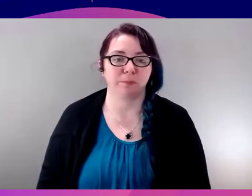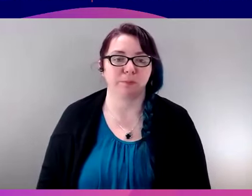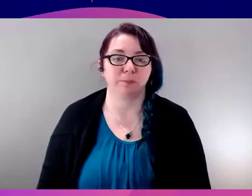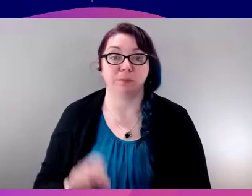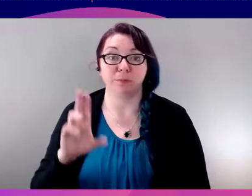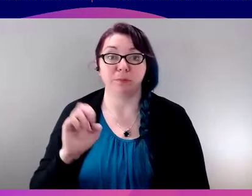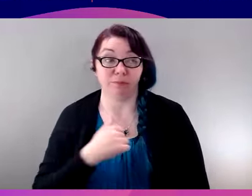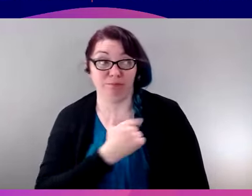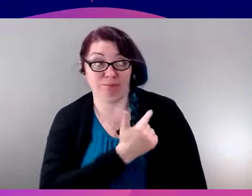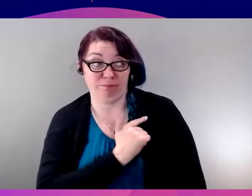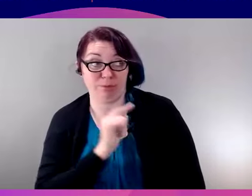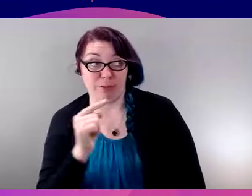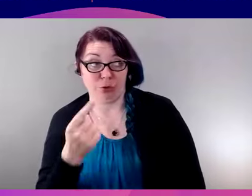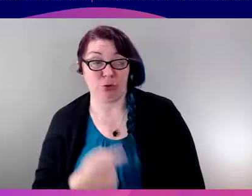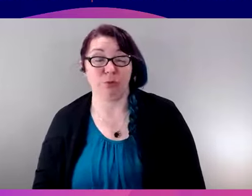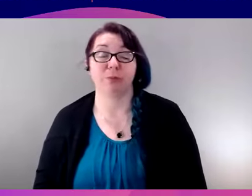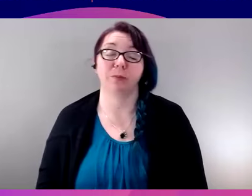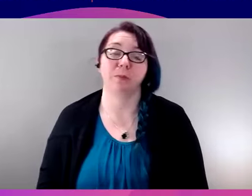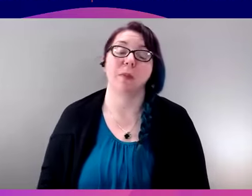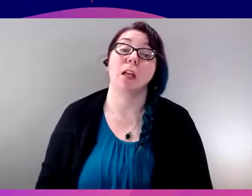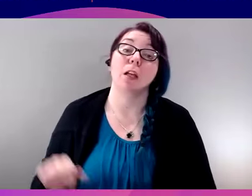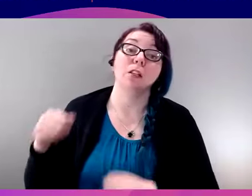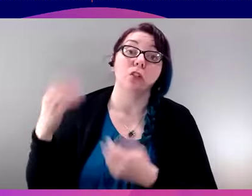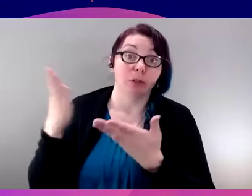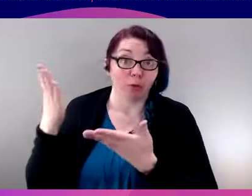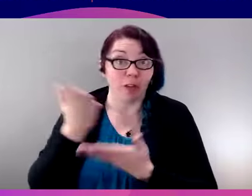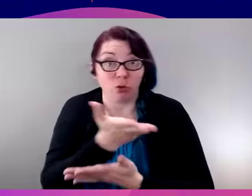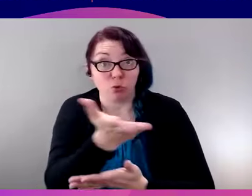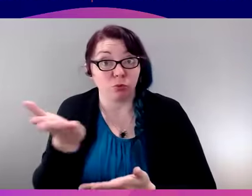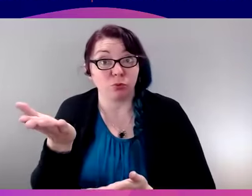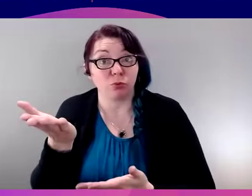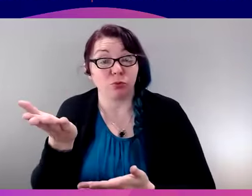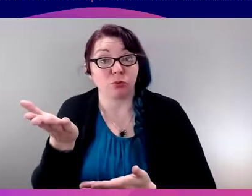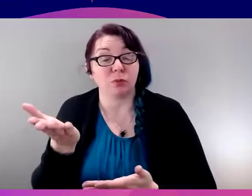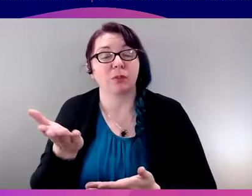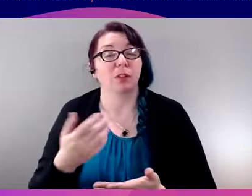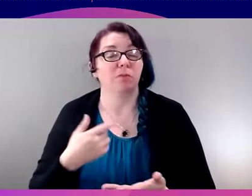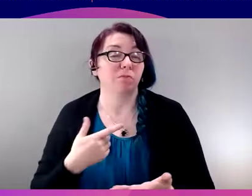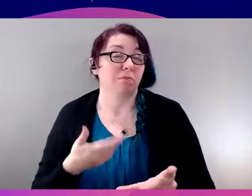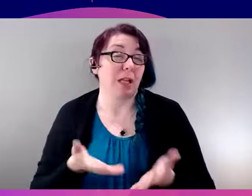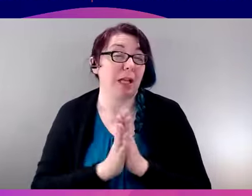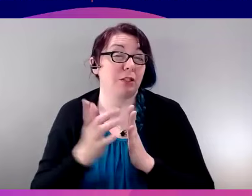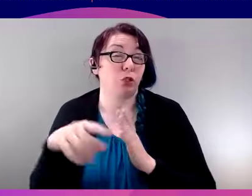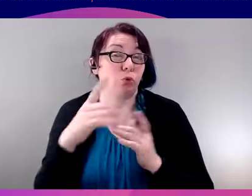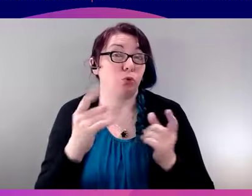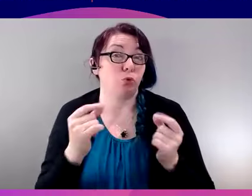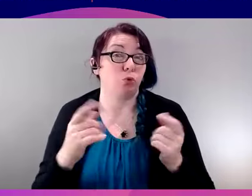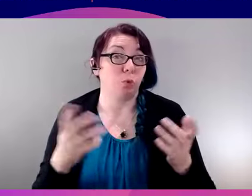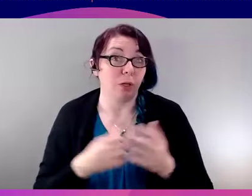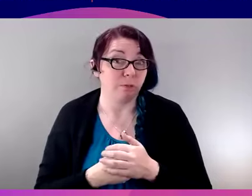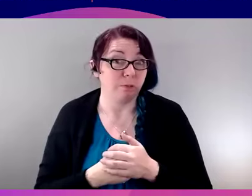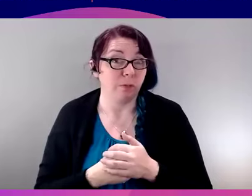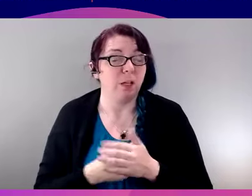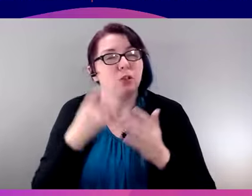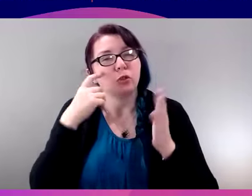So what I would like service providers to do today is recognize the importance of the bond